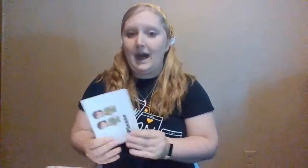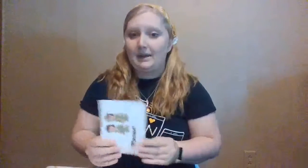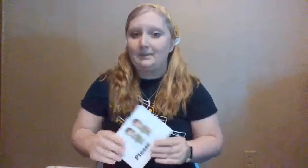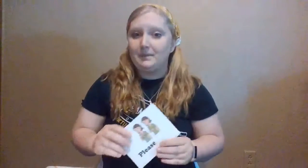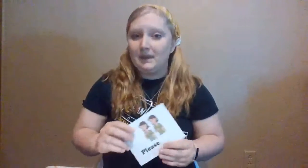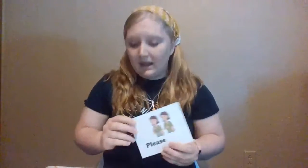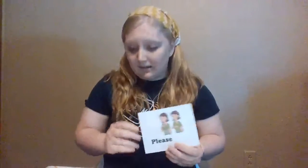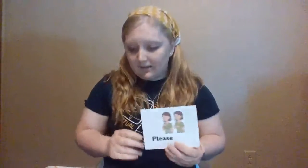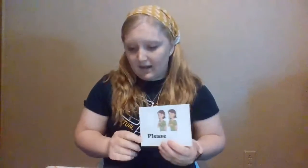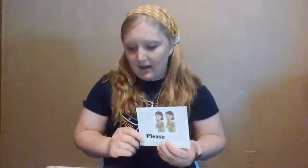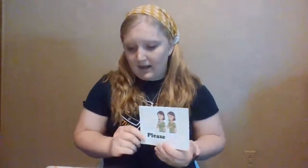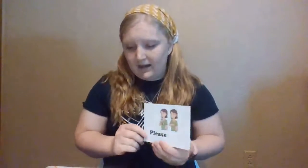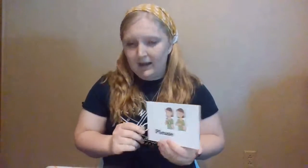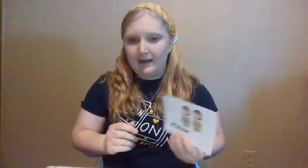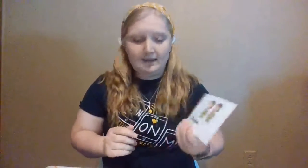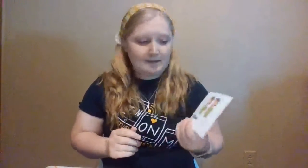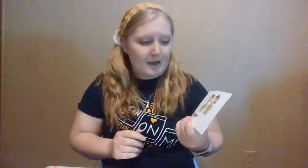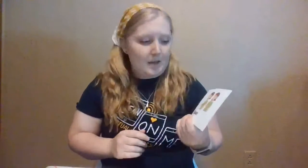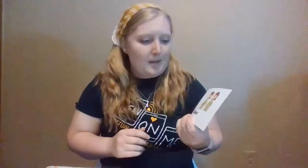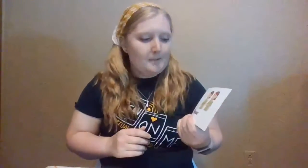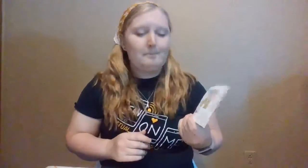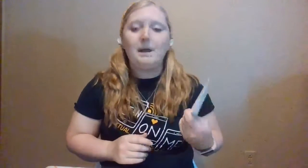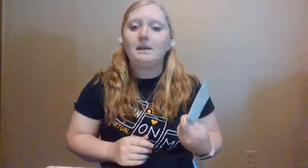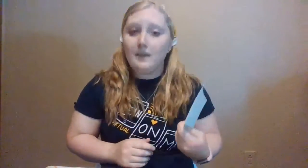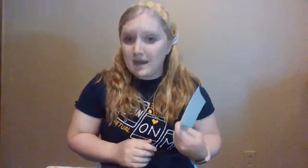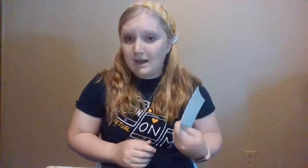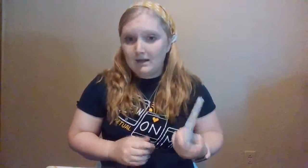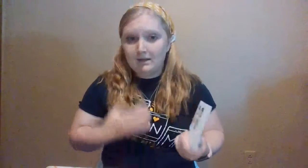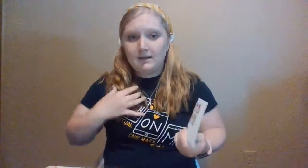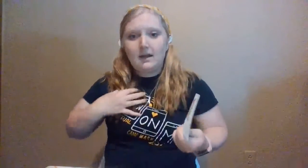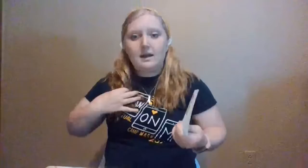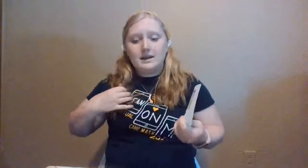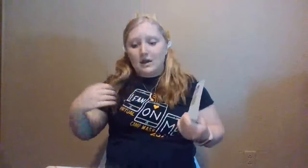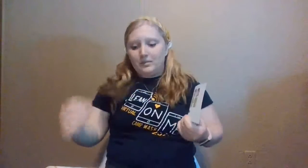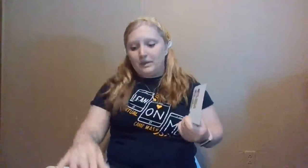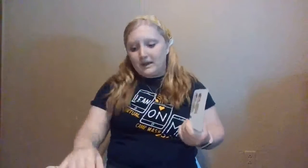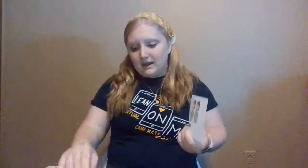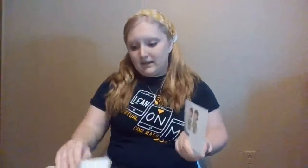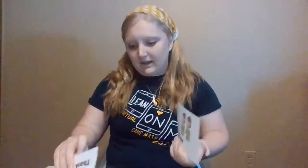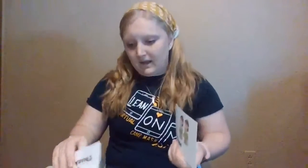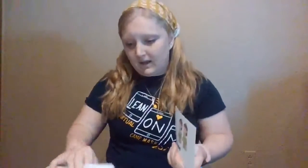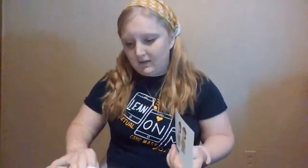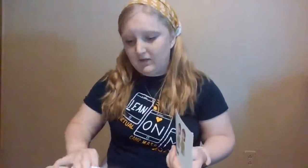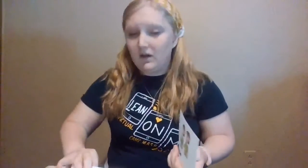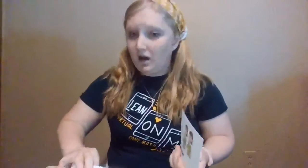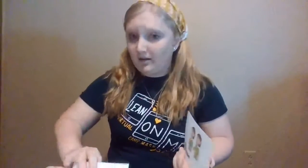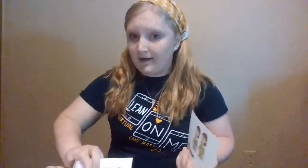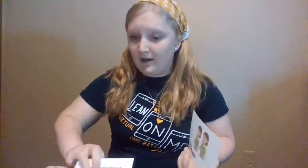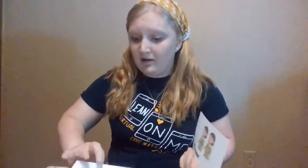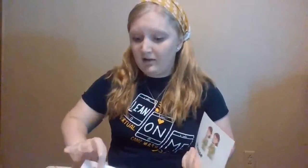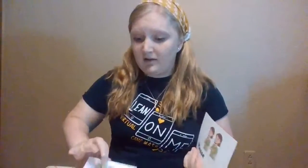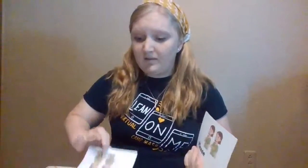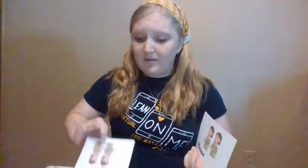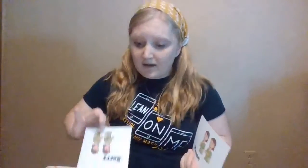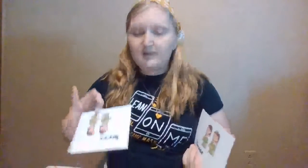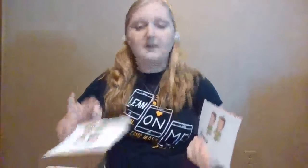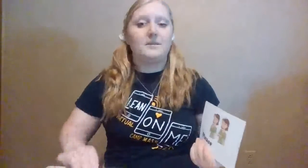Okay. Next sign is please. Now, please and sorry are going to look very